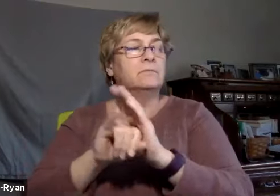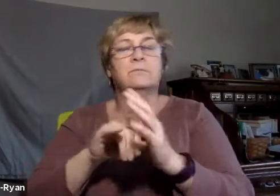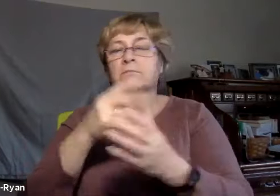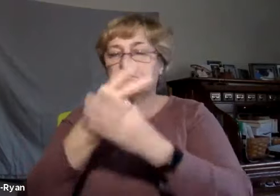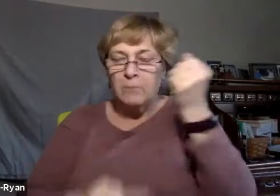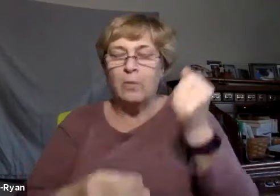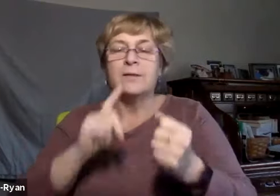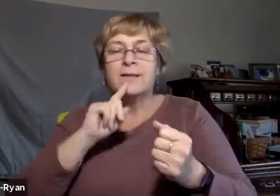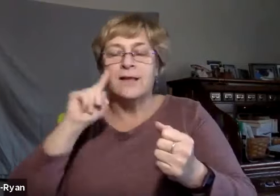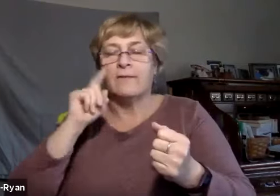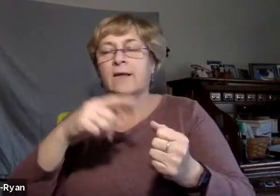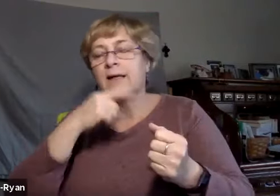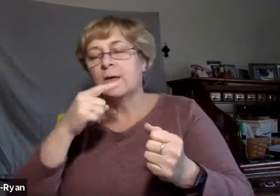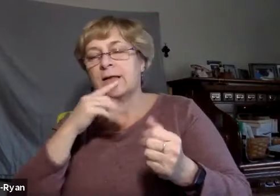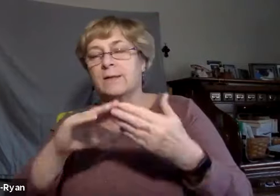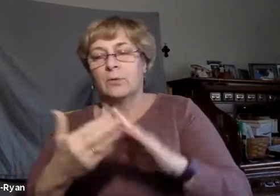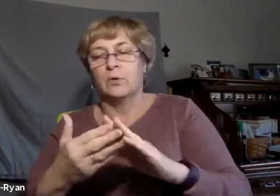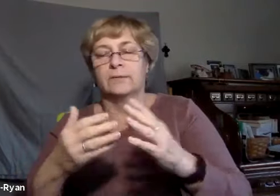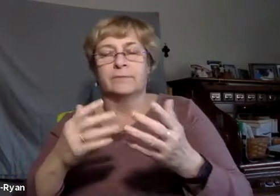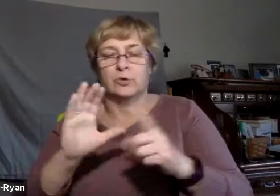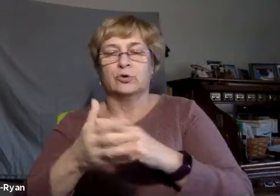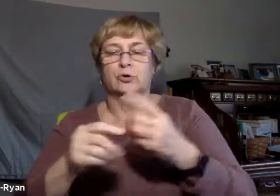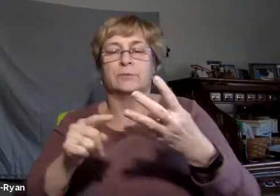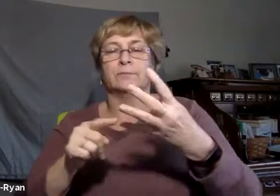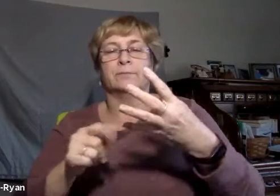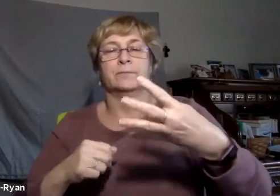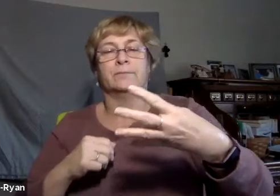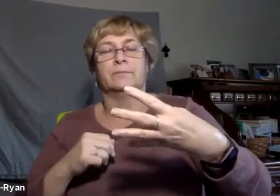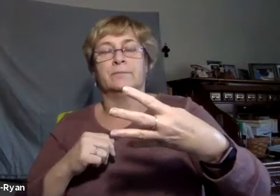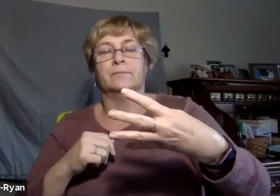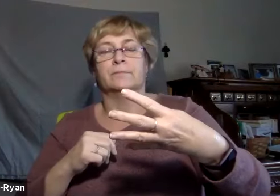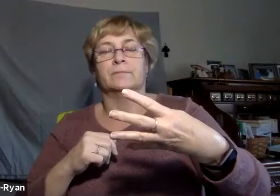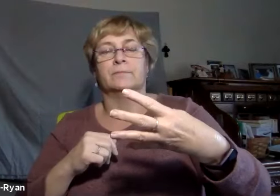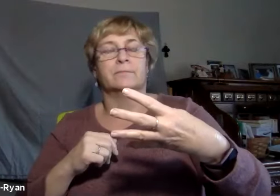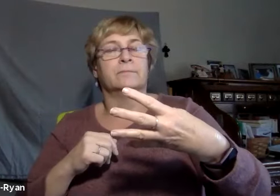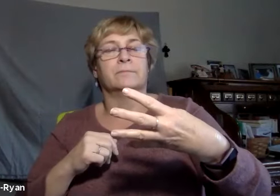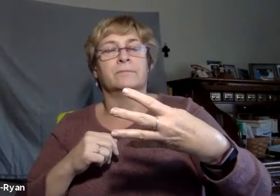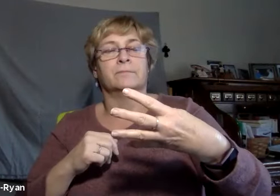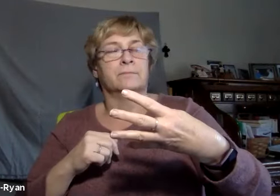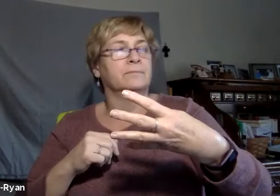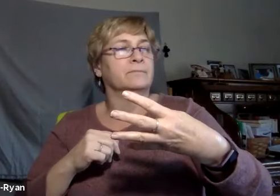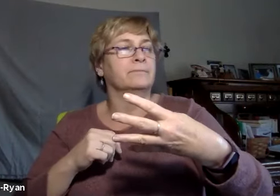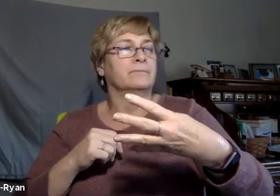be bicultural. They might function perfectly well and equally comfortable in both the hearing and the deaf